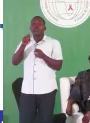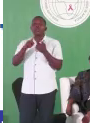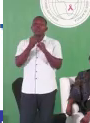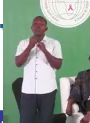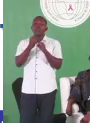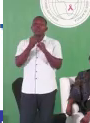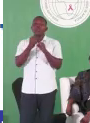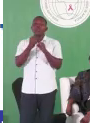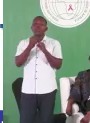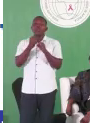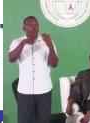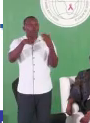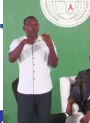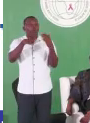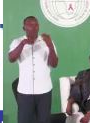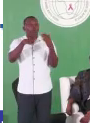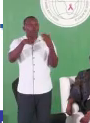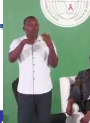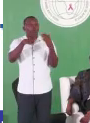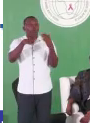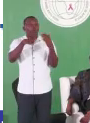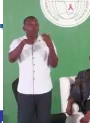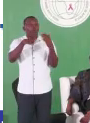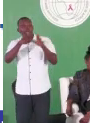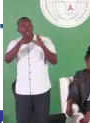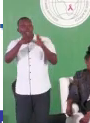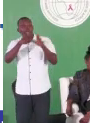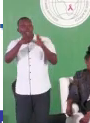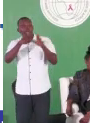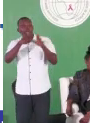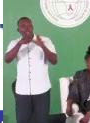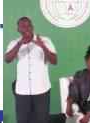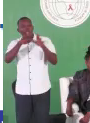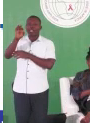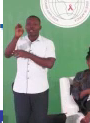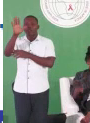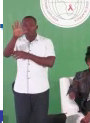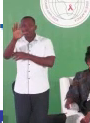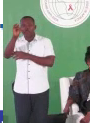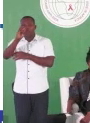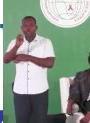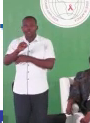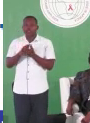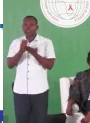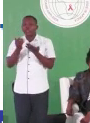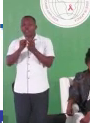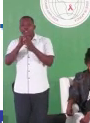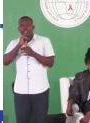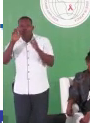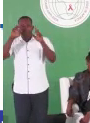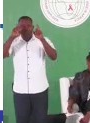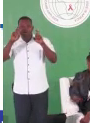antenatal coverage is good, more than 95%, coverage of testing, and that is for